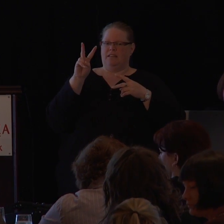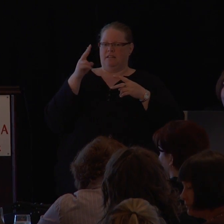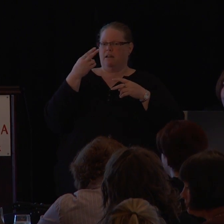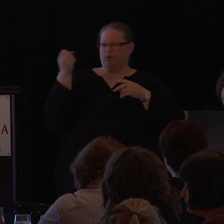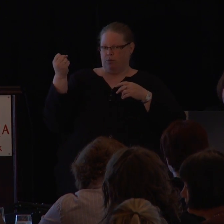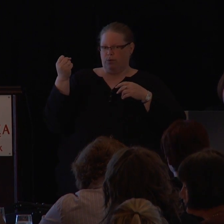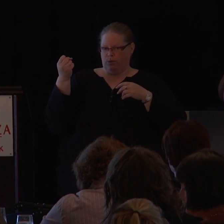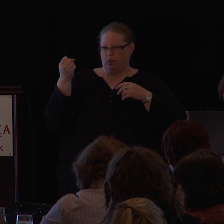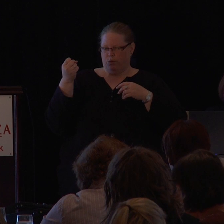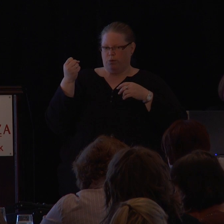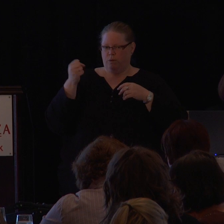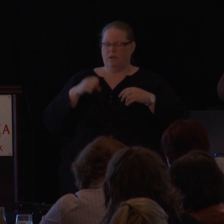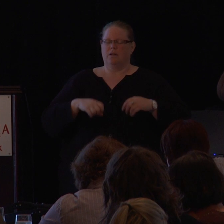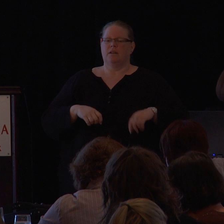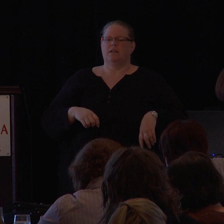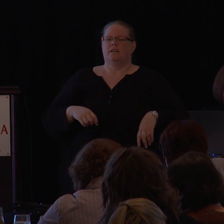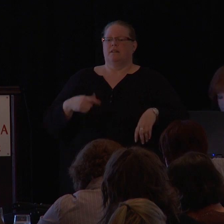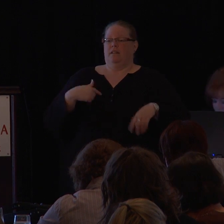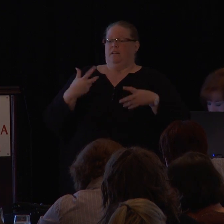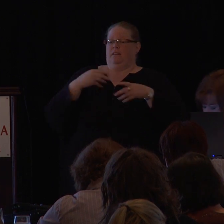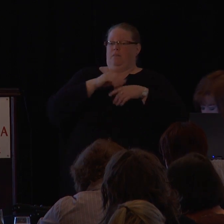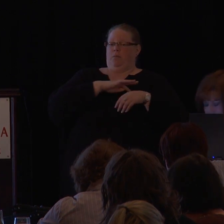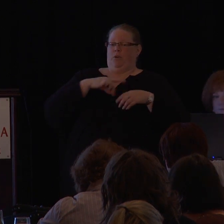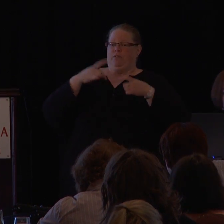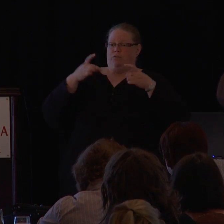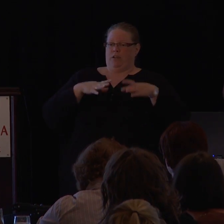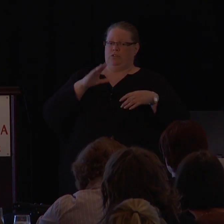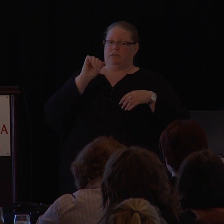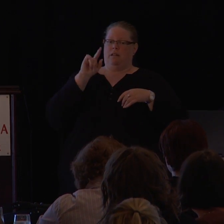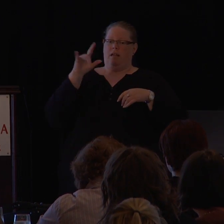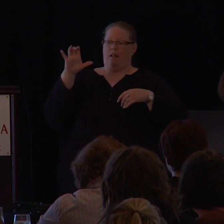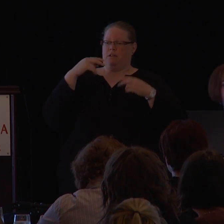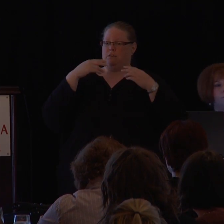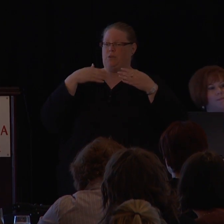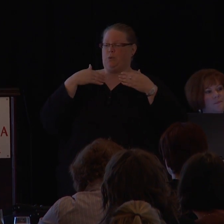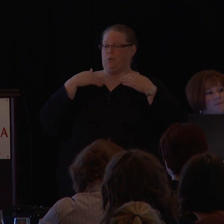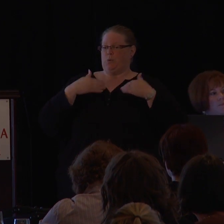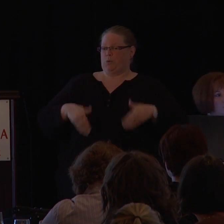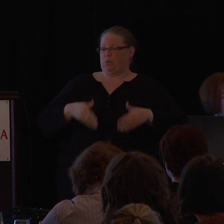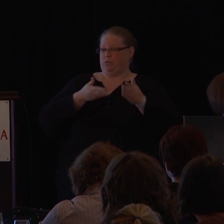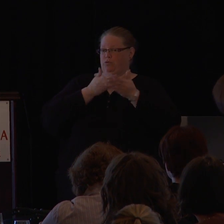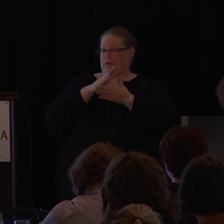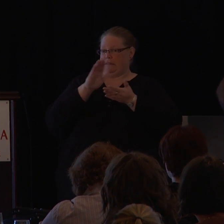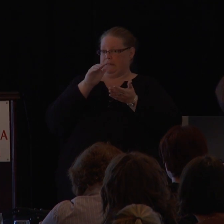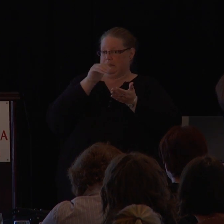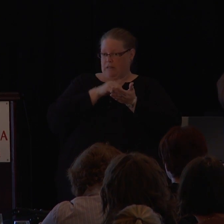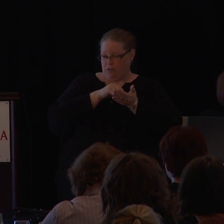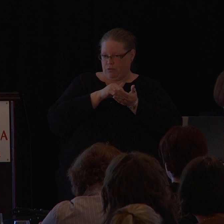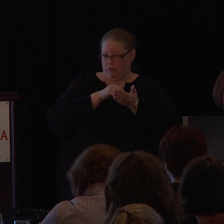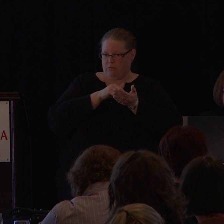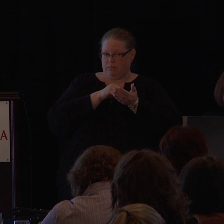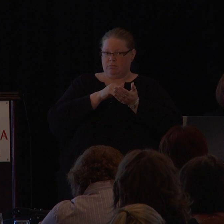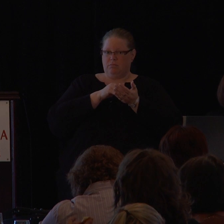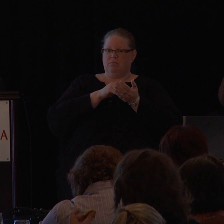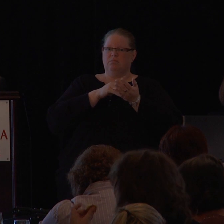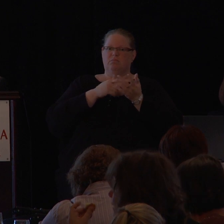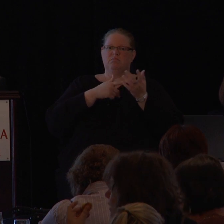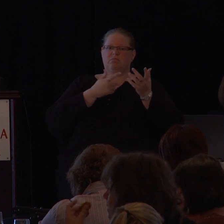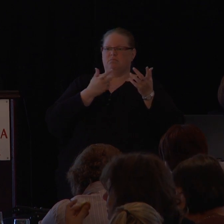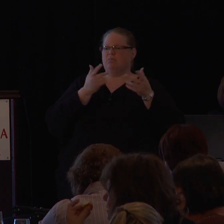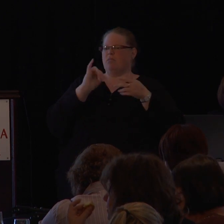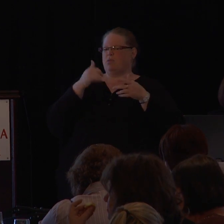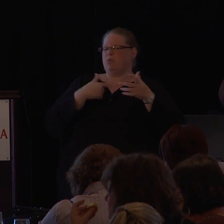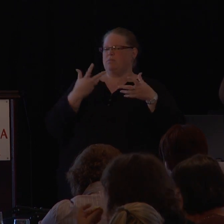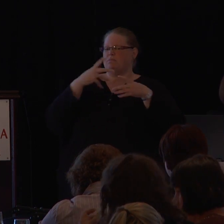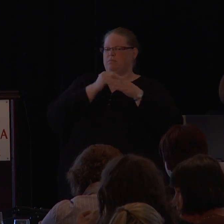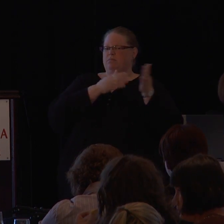a member of the Board of Directors of the Atlantic Human Rights Center and involved with several other individuals on the organizing committee of this